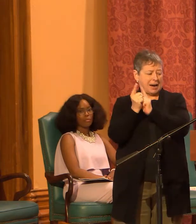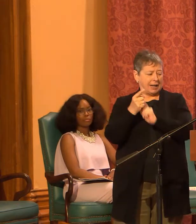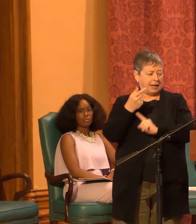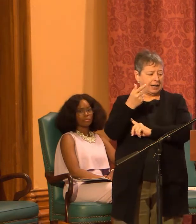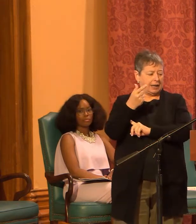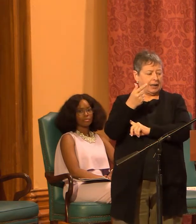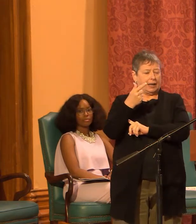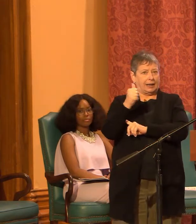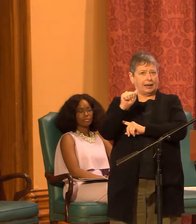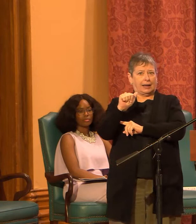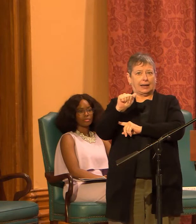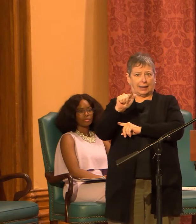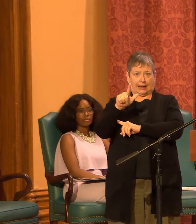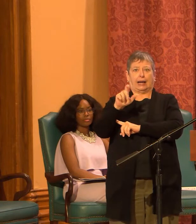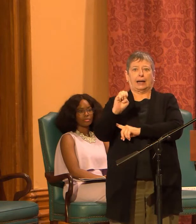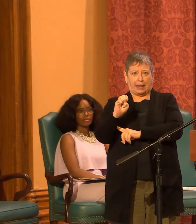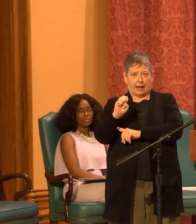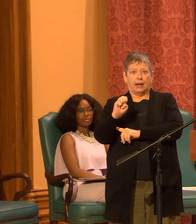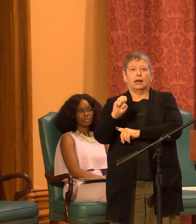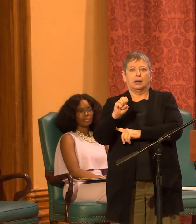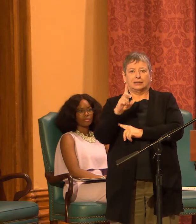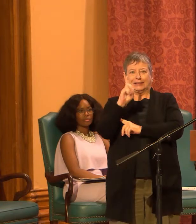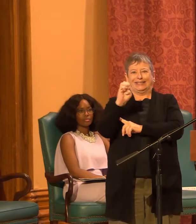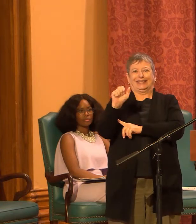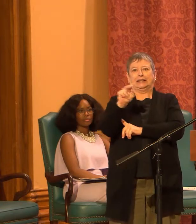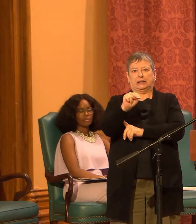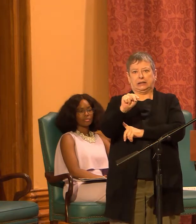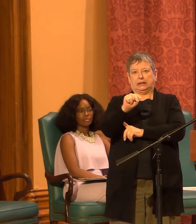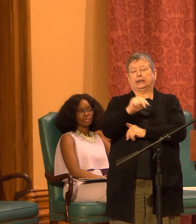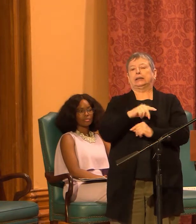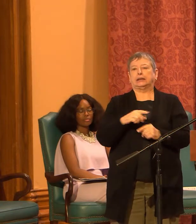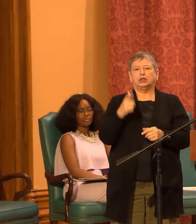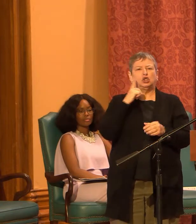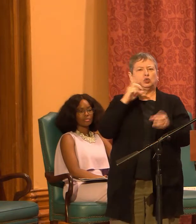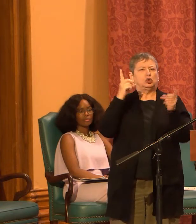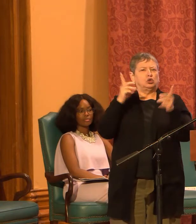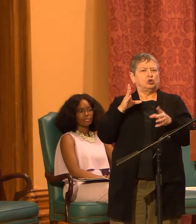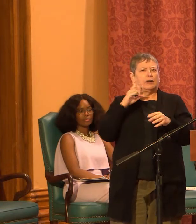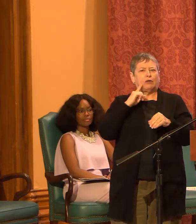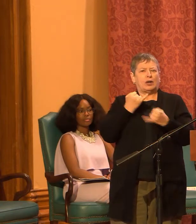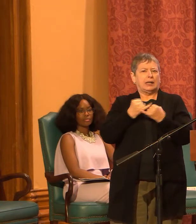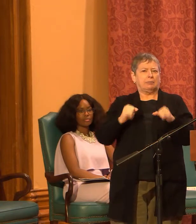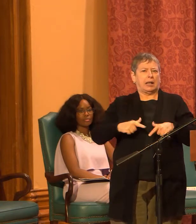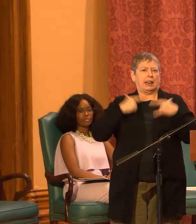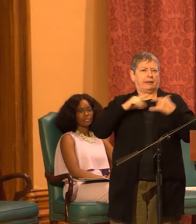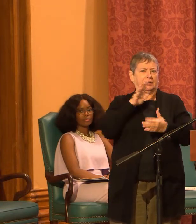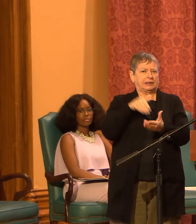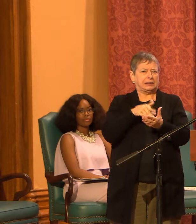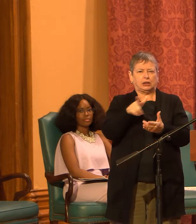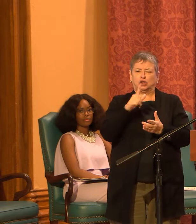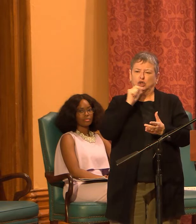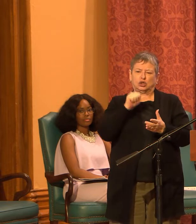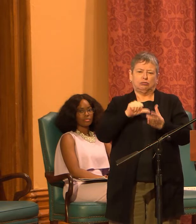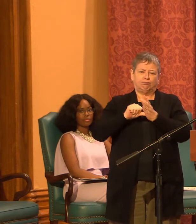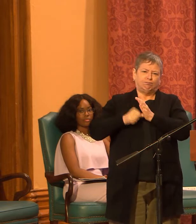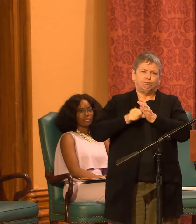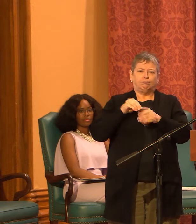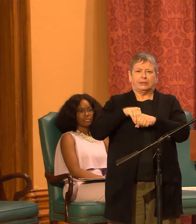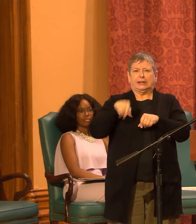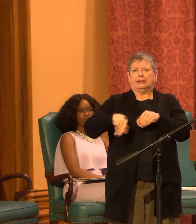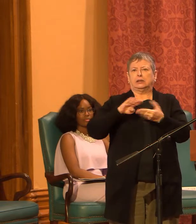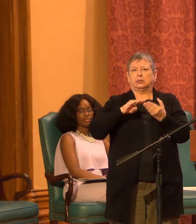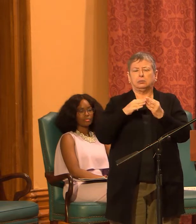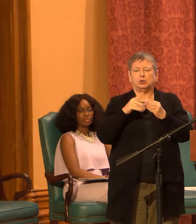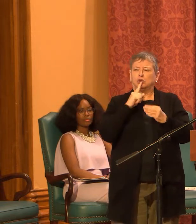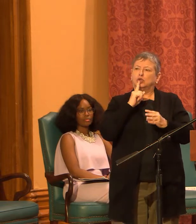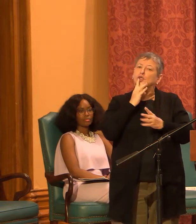She was executive director of New Horizons Independent Living Center, and she had such a footprint in the disabilities community. She